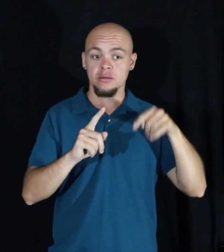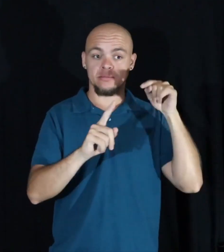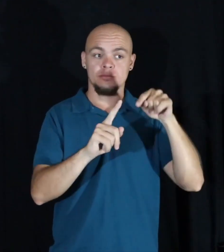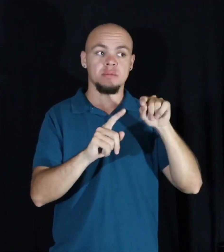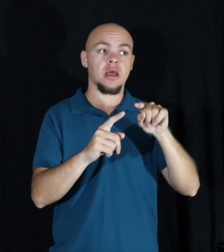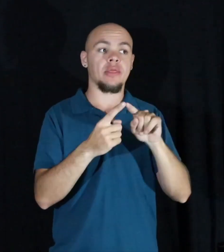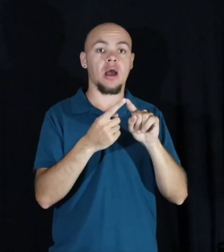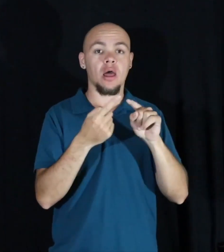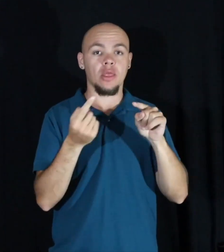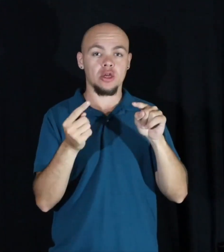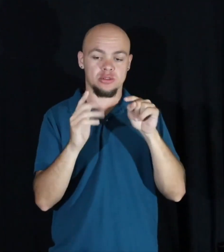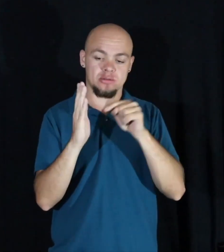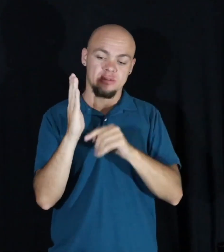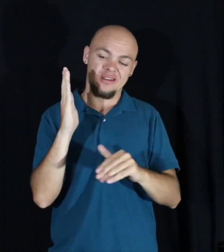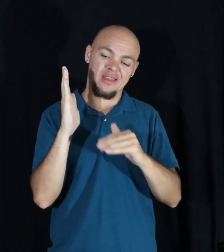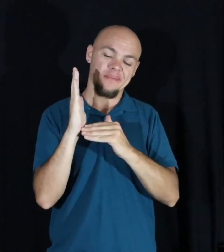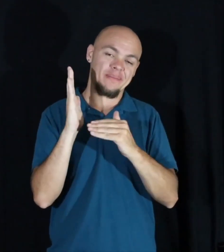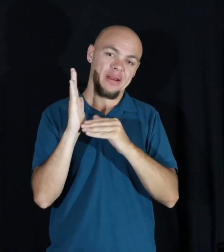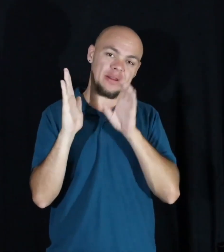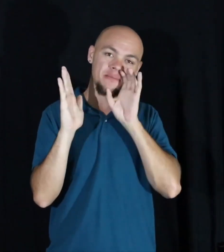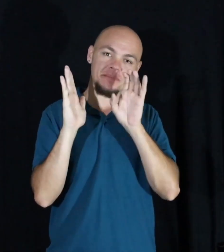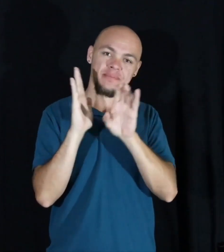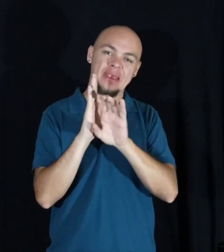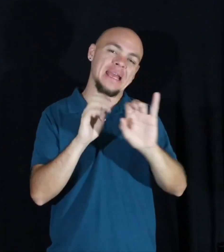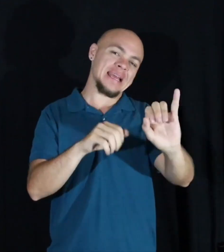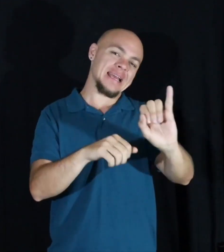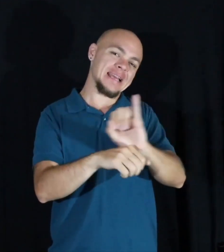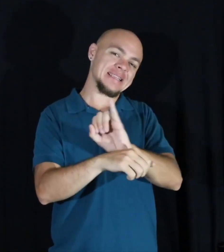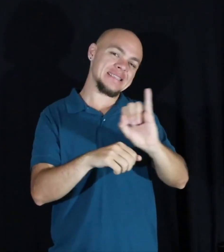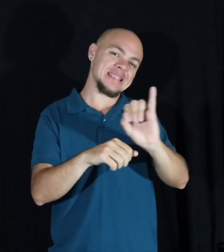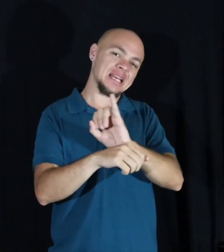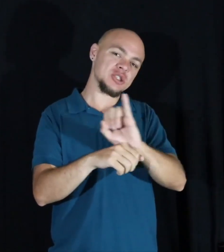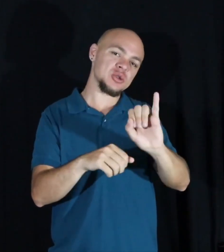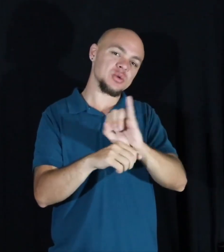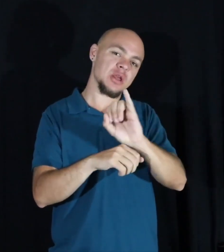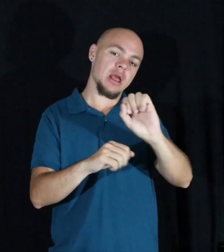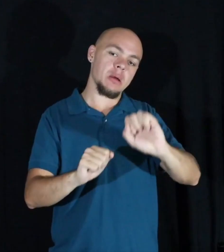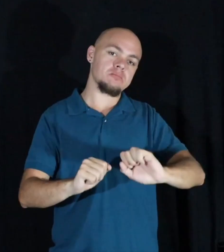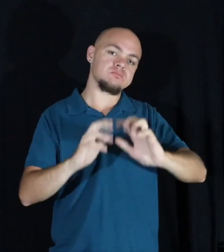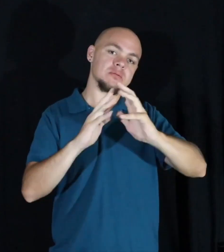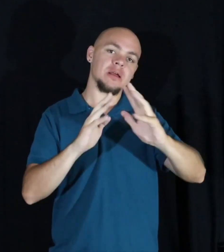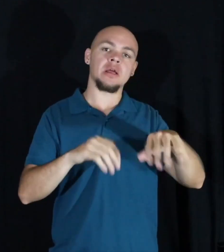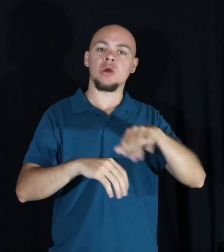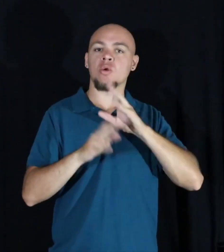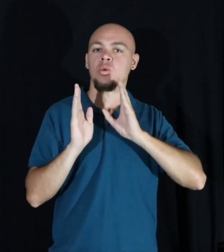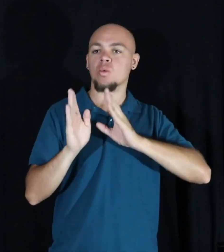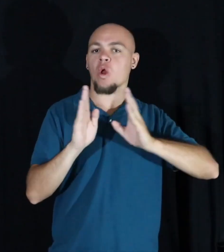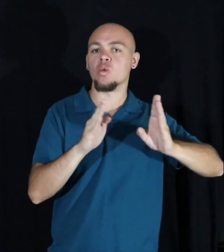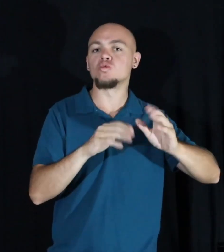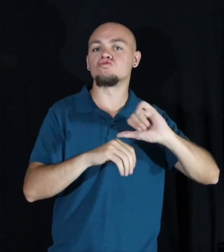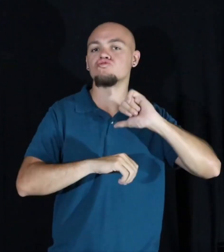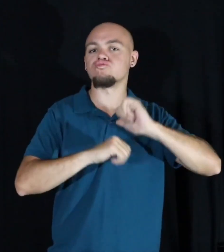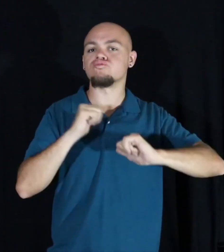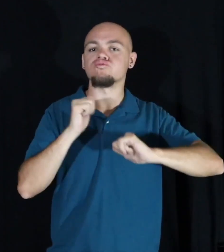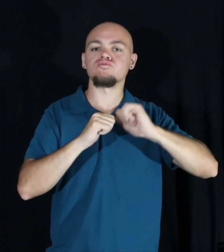it, you can see at the bottom, we have about a lot of industrialization and structured roads and a lot of